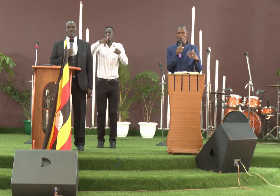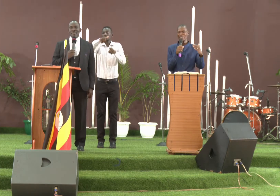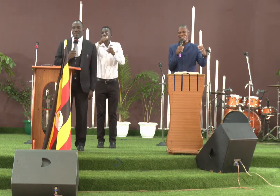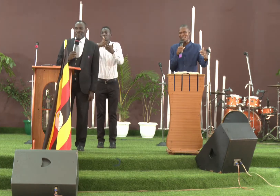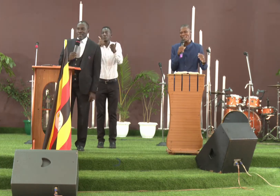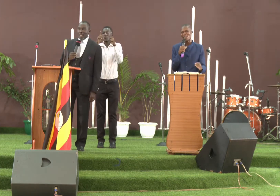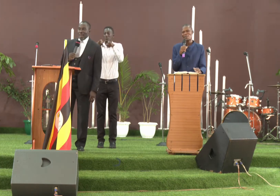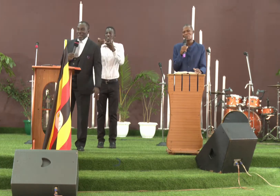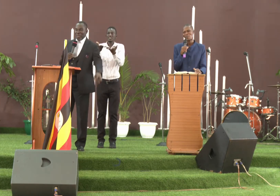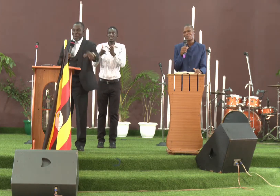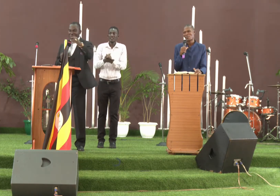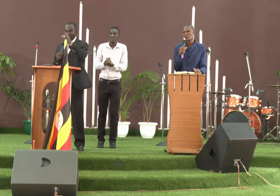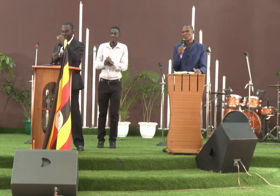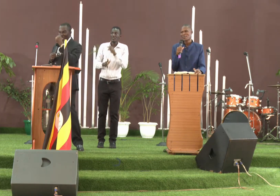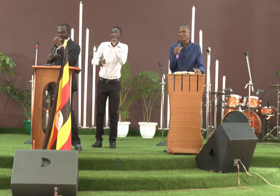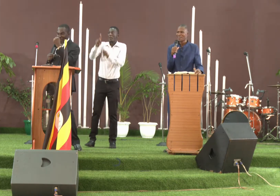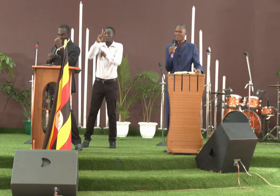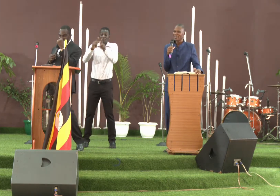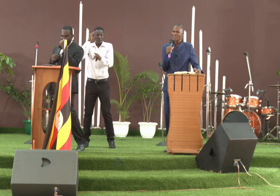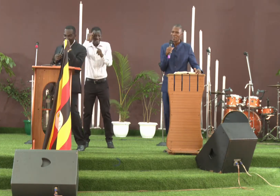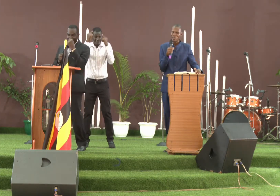yourself before getting there.